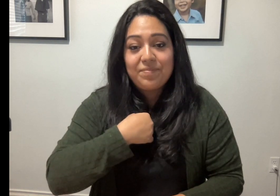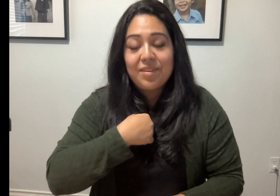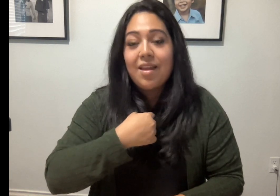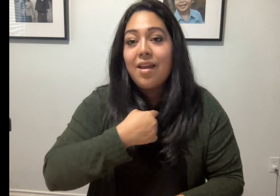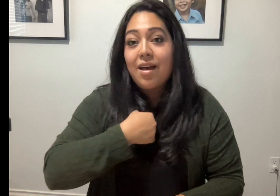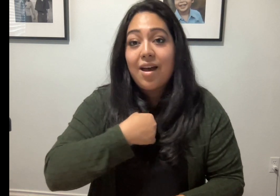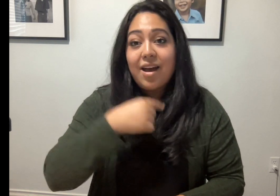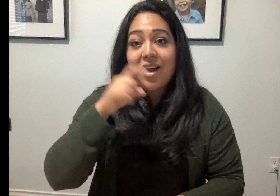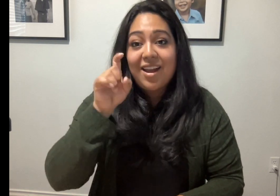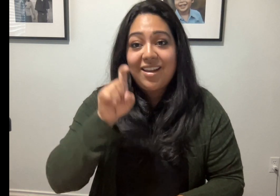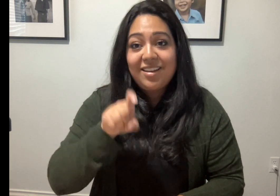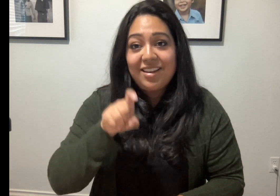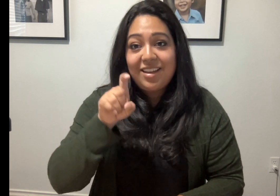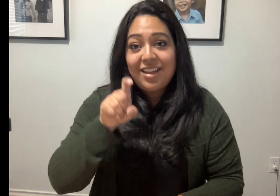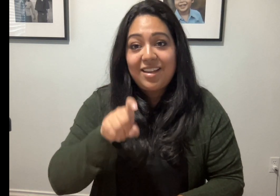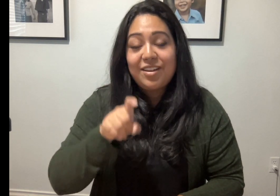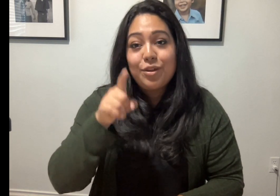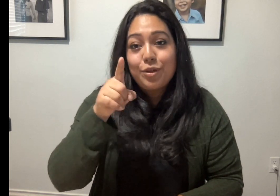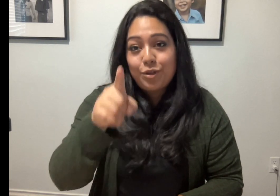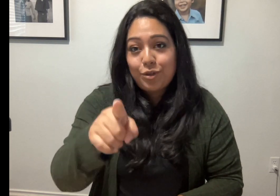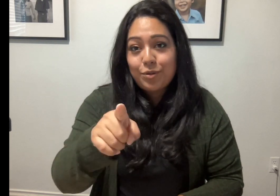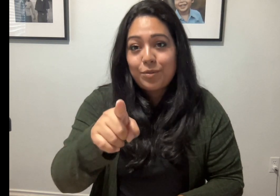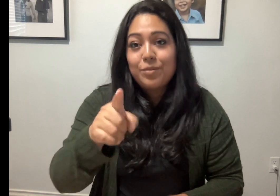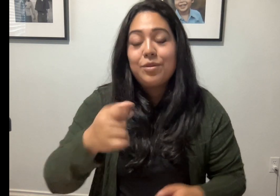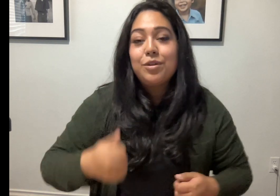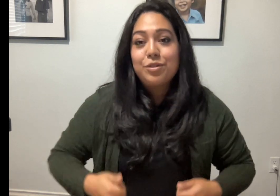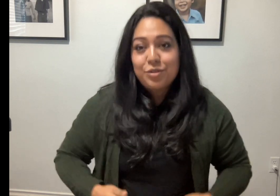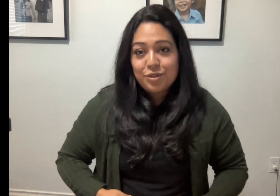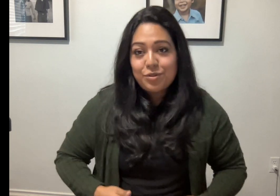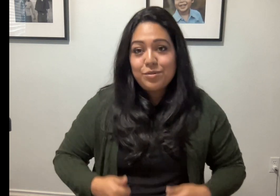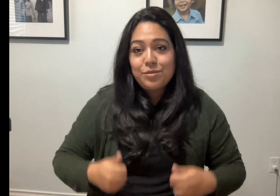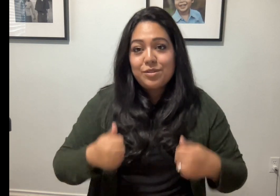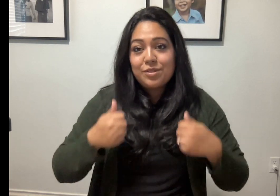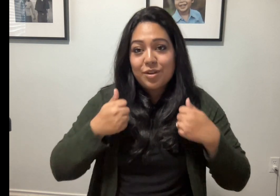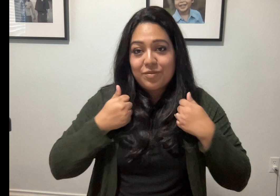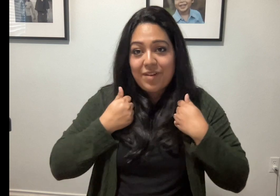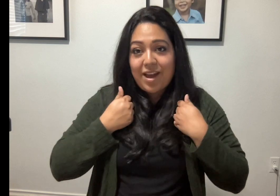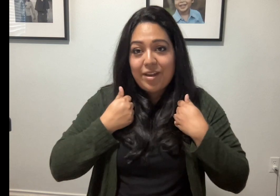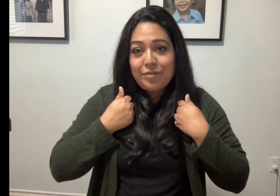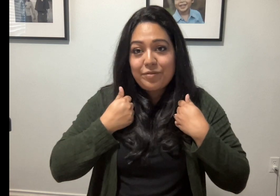I need you to survive.